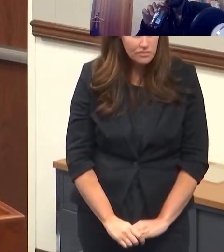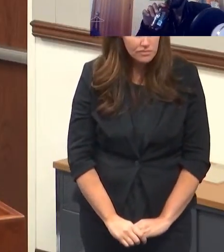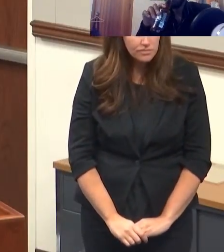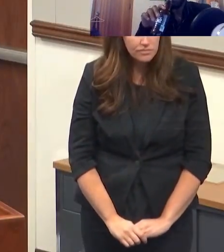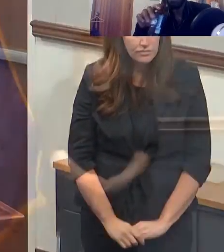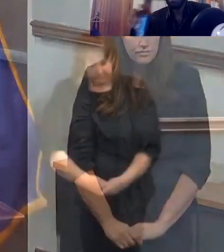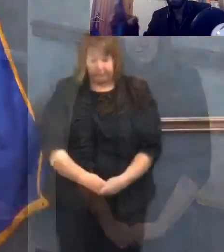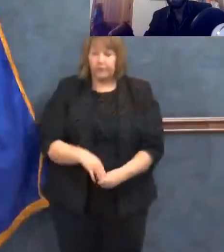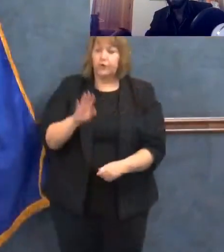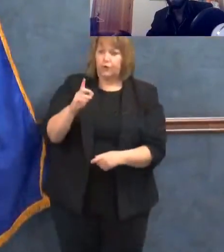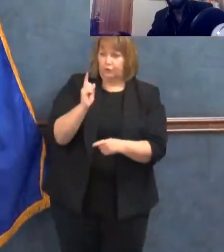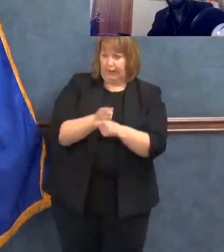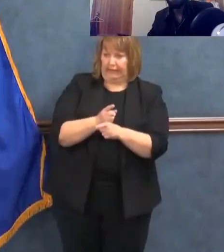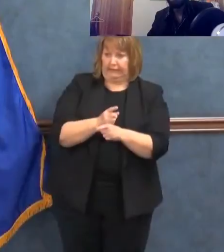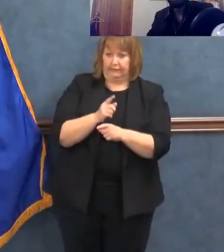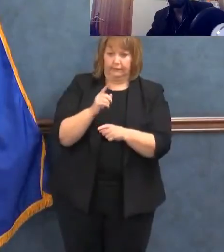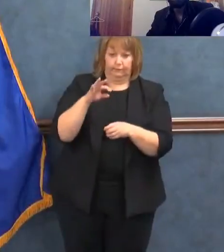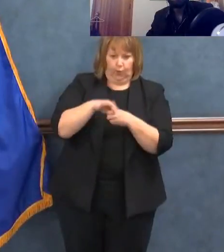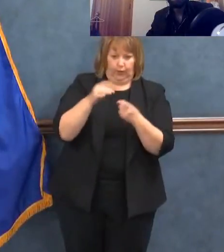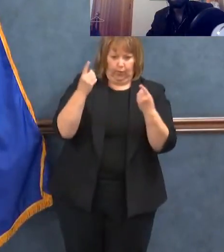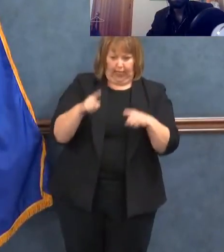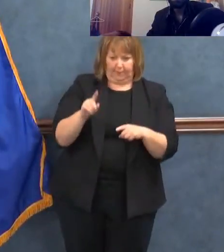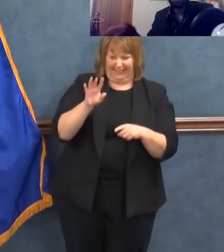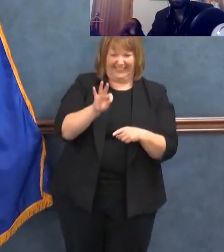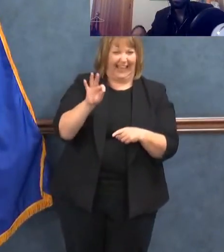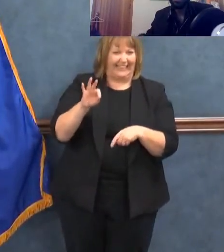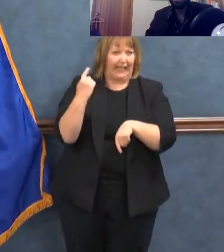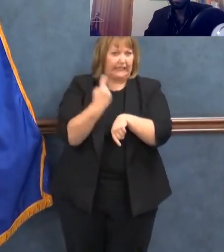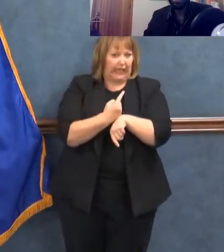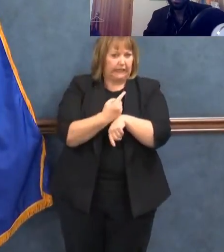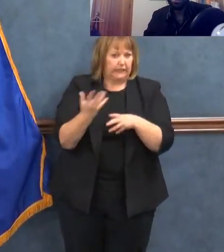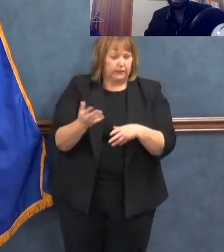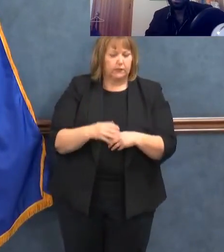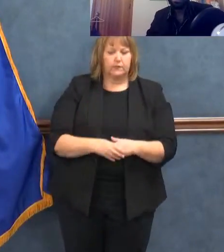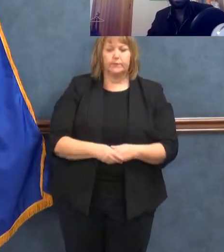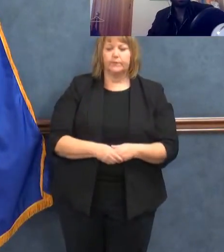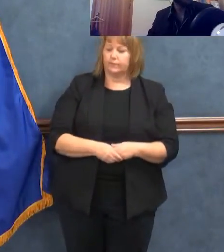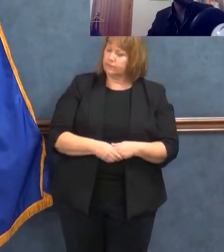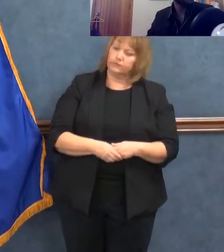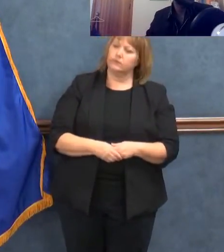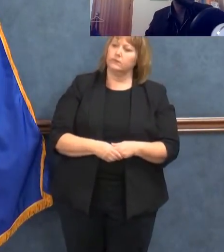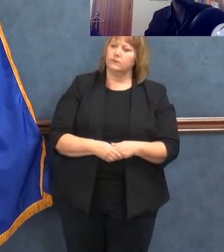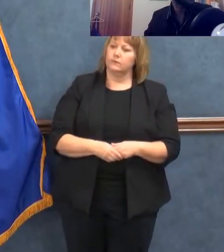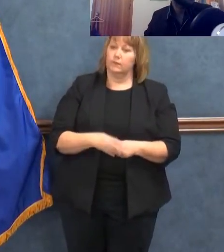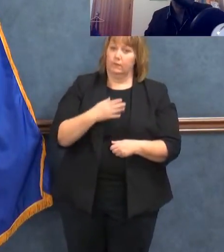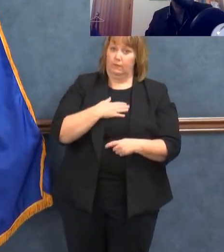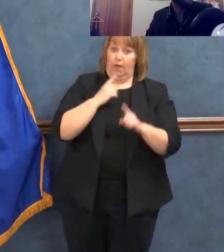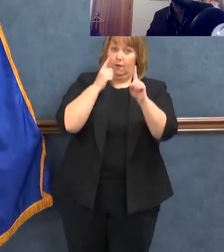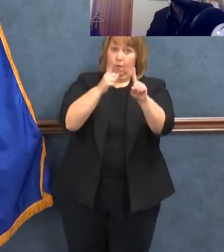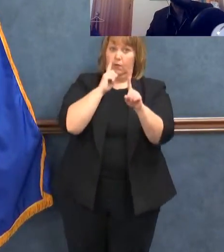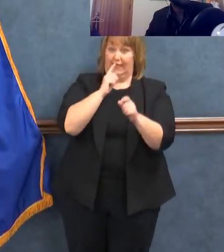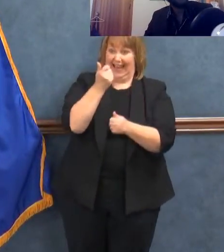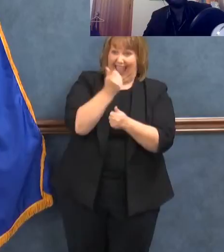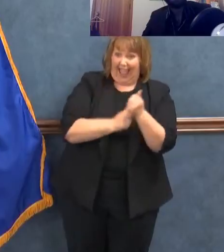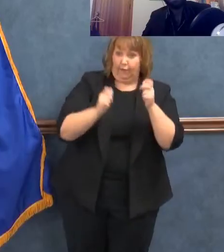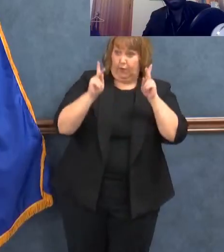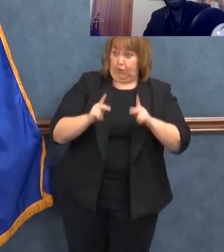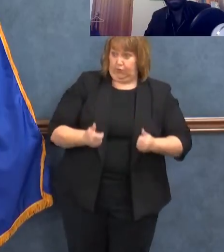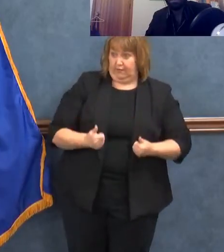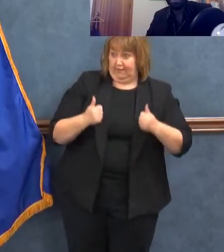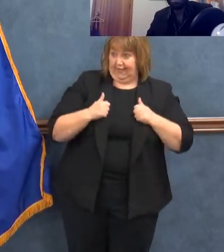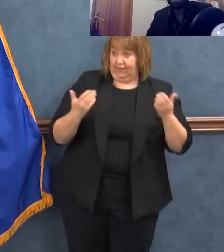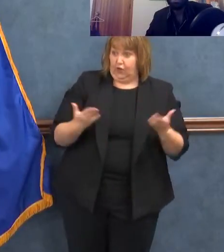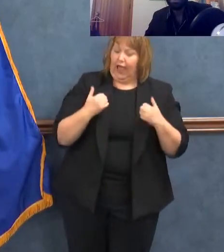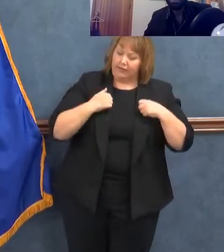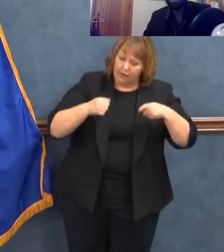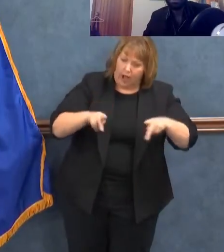that till early voting starts. It's very important to me that every citizen in the state of Nevada is allowed the opportunity